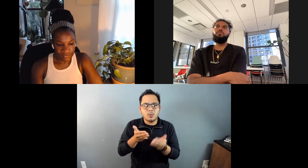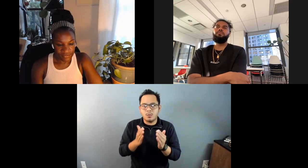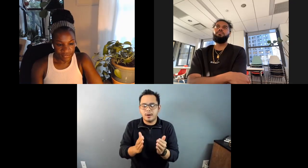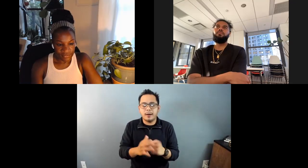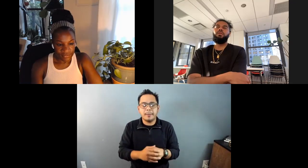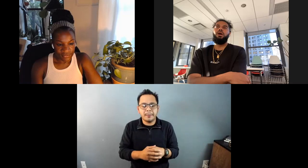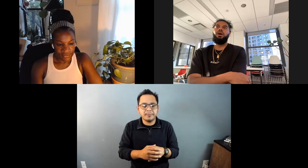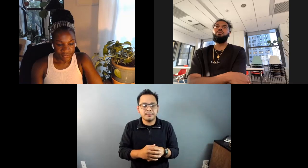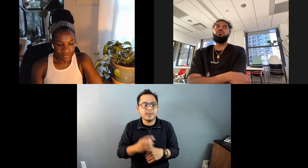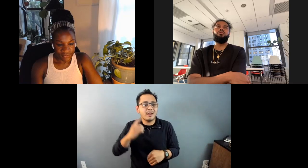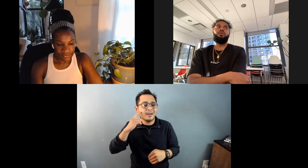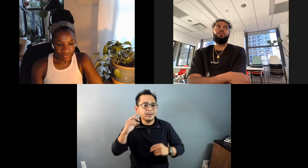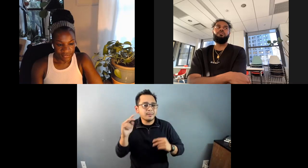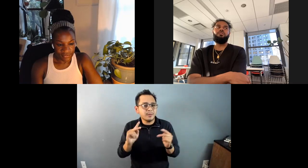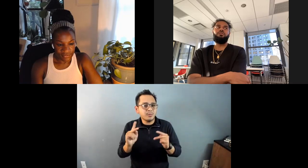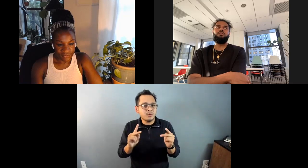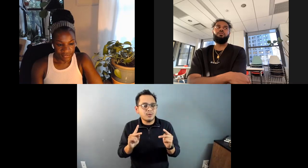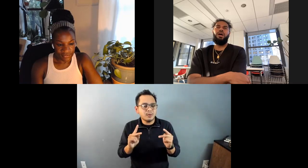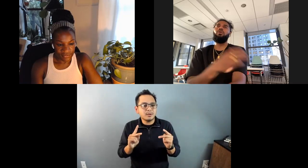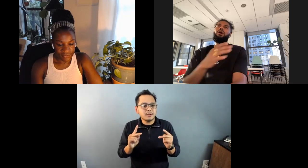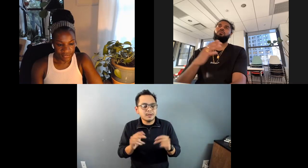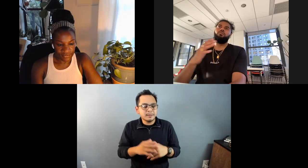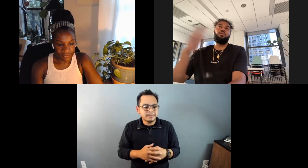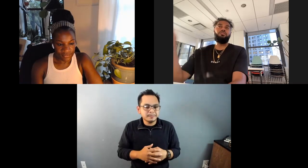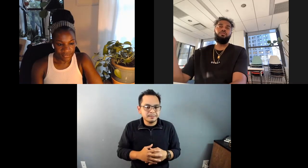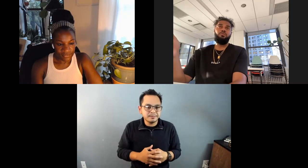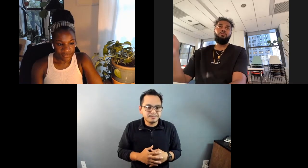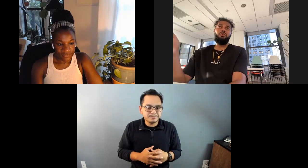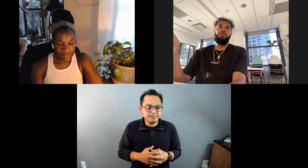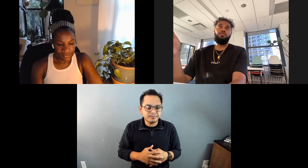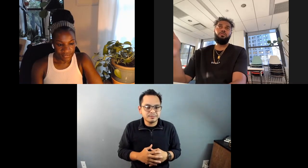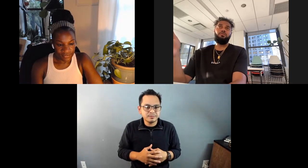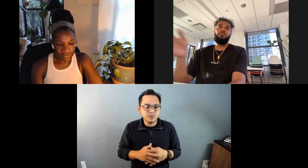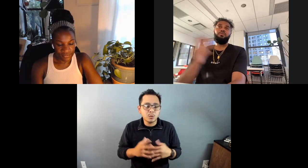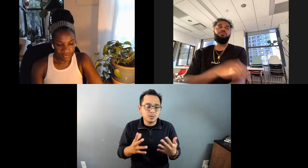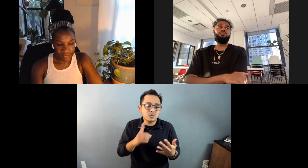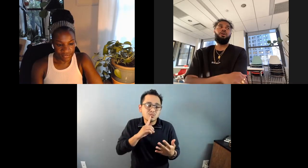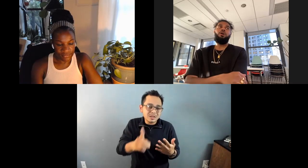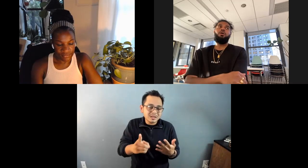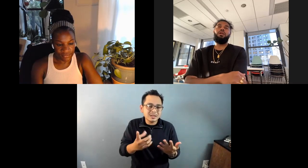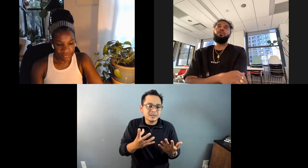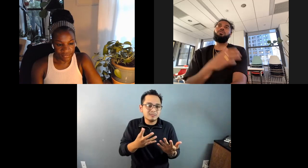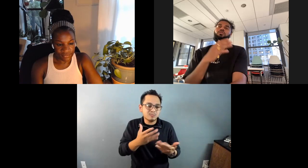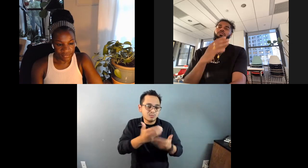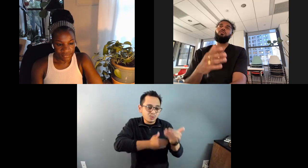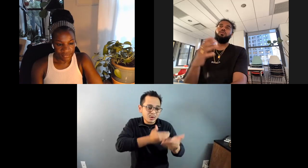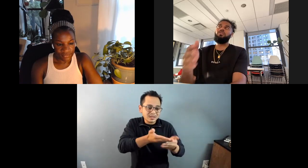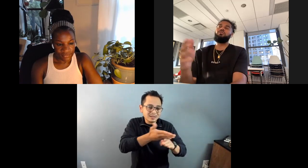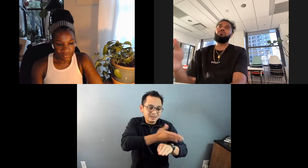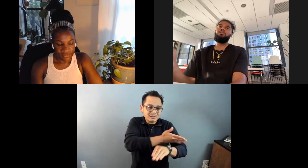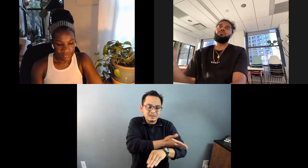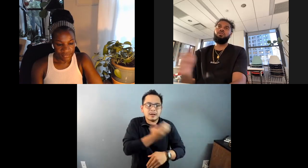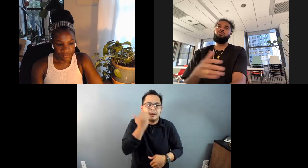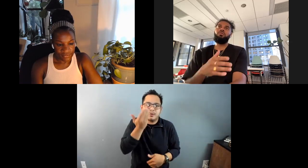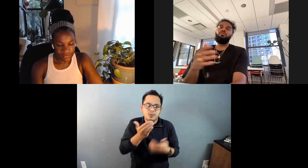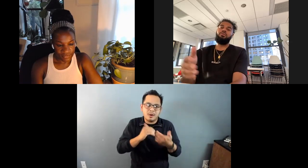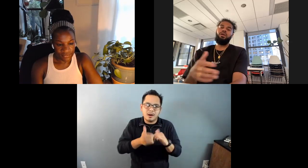don't want the other. Not that I'm excluding light skins or anything in that sense, but I am just going out my way